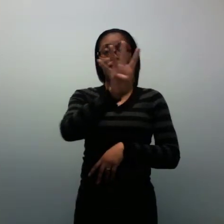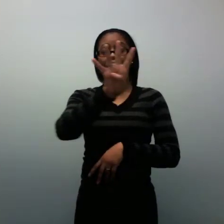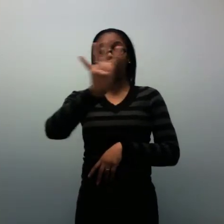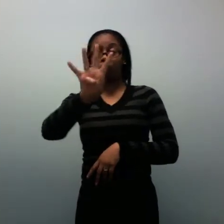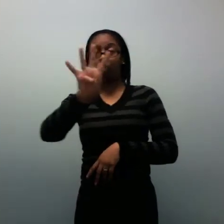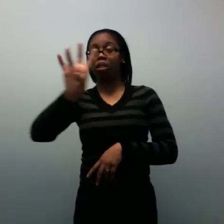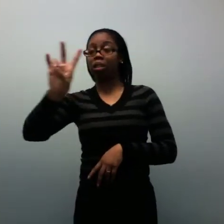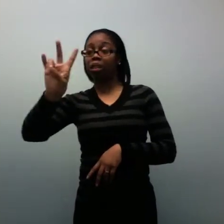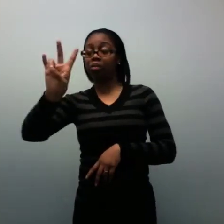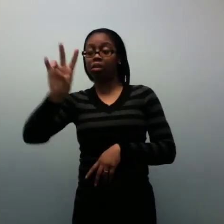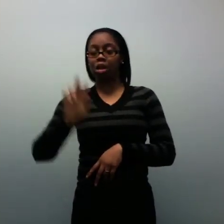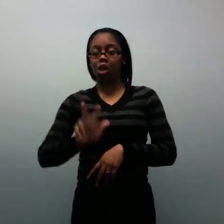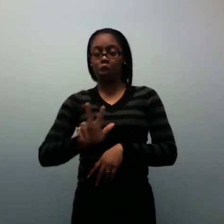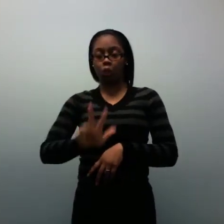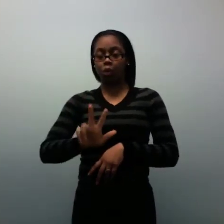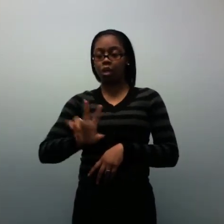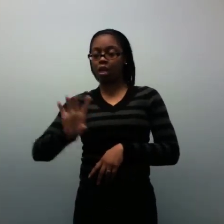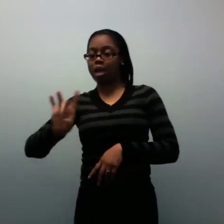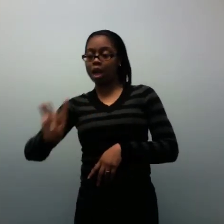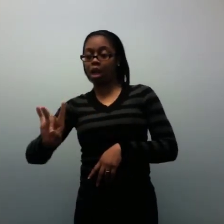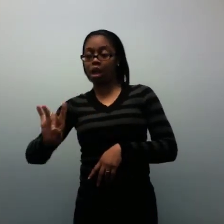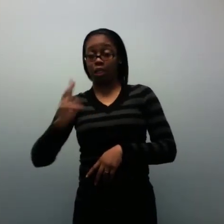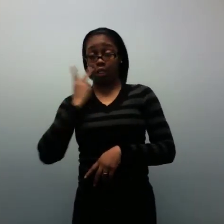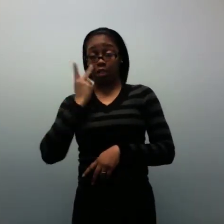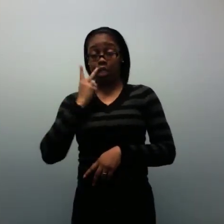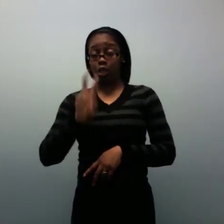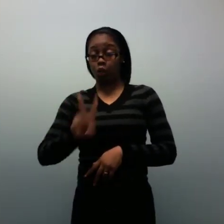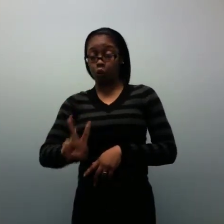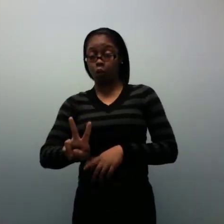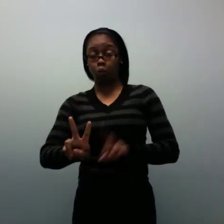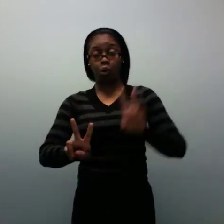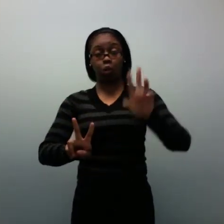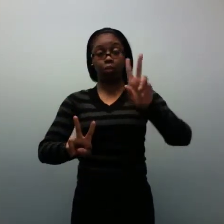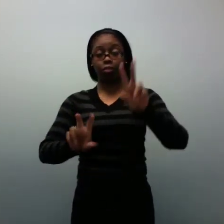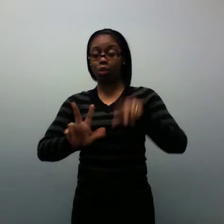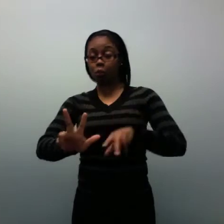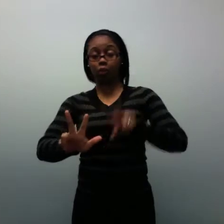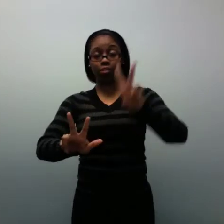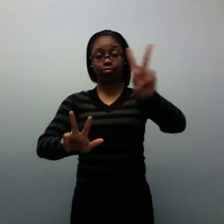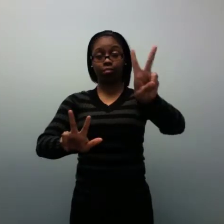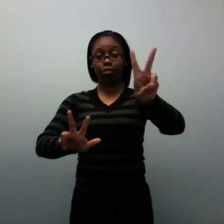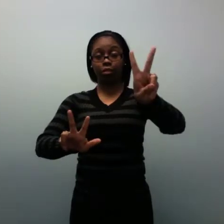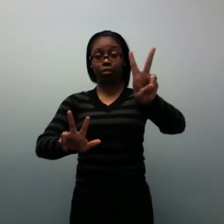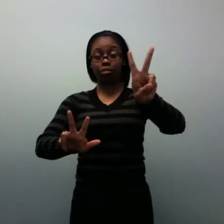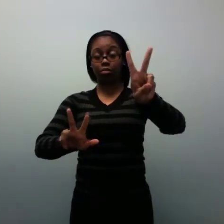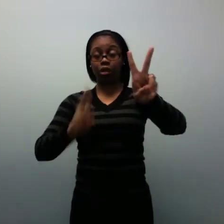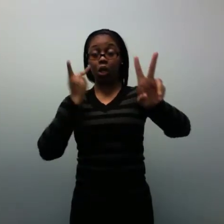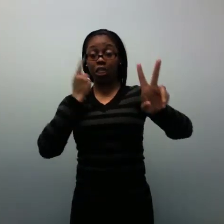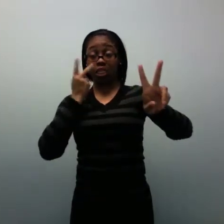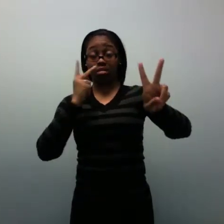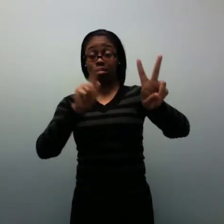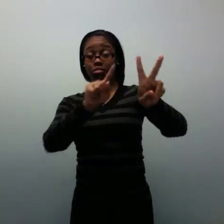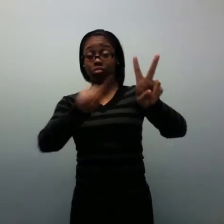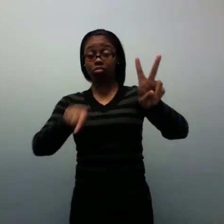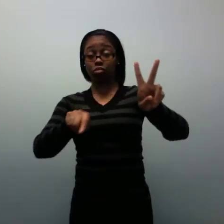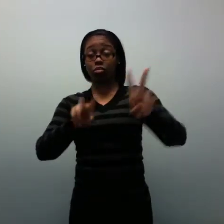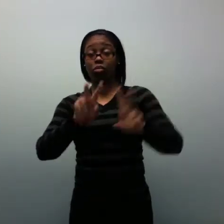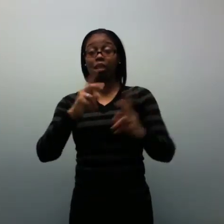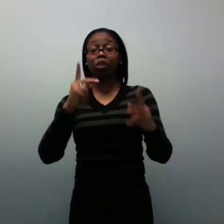Where, let's see, 2 times 3 is 6. Where does that 6 go? In what place value? So stop